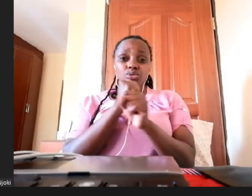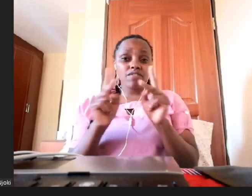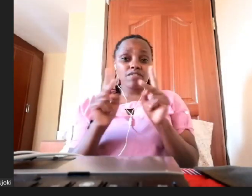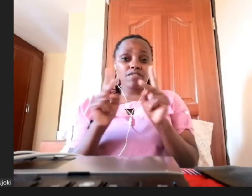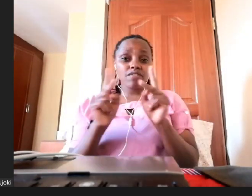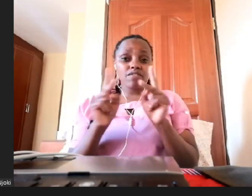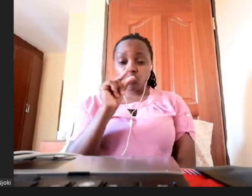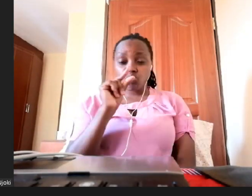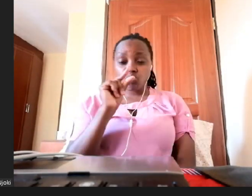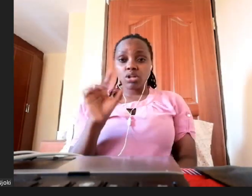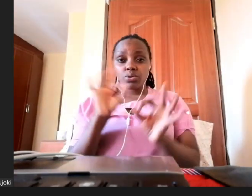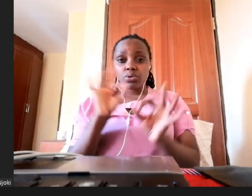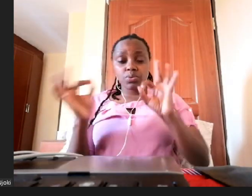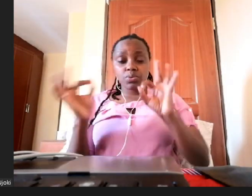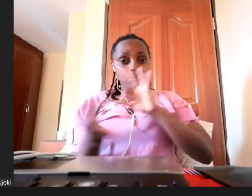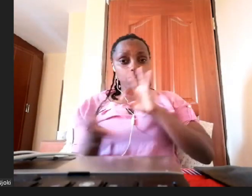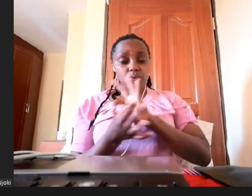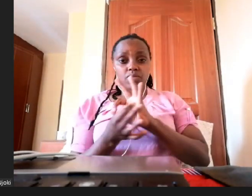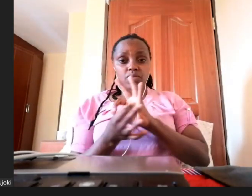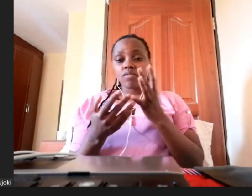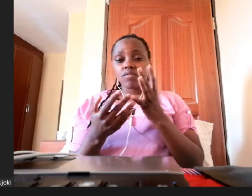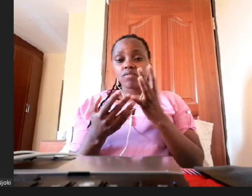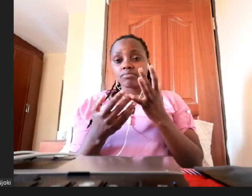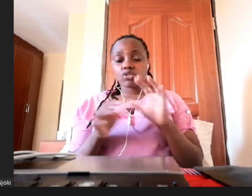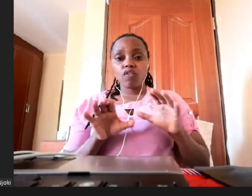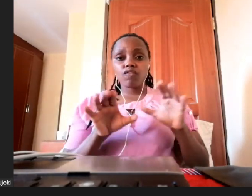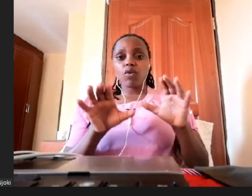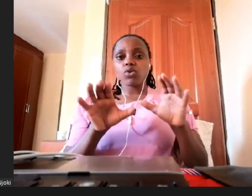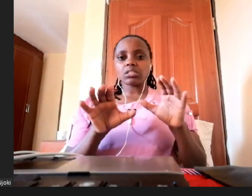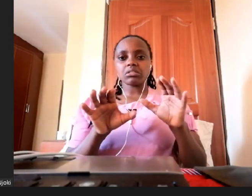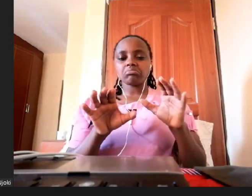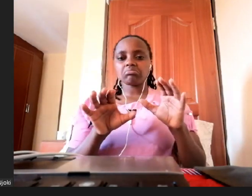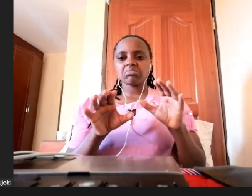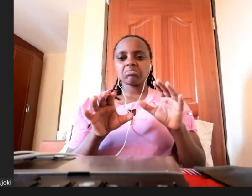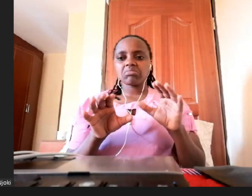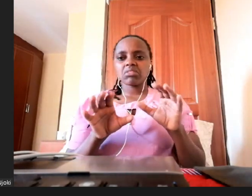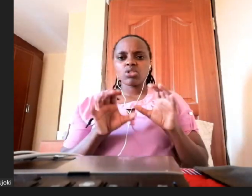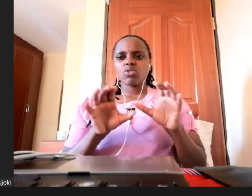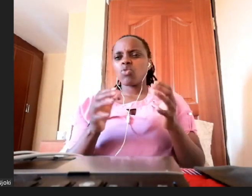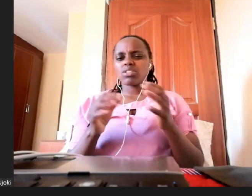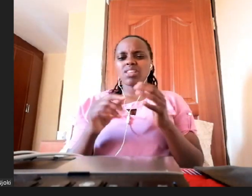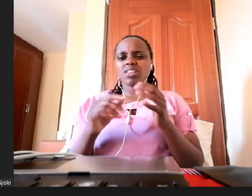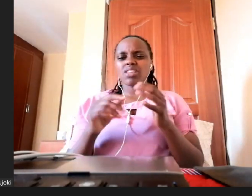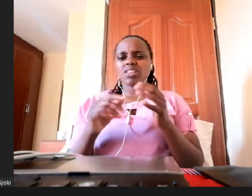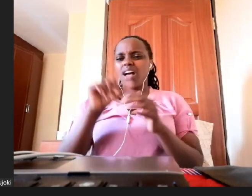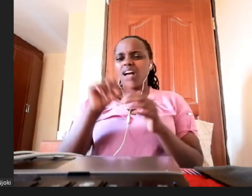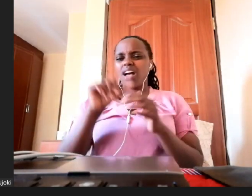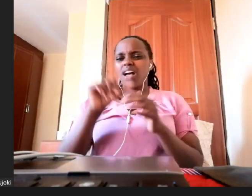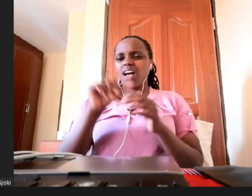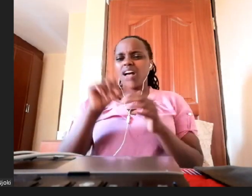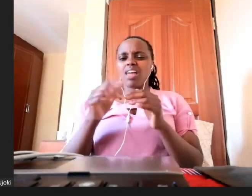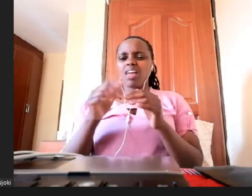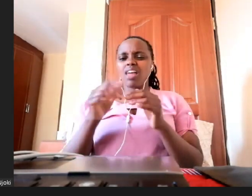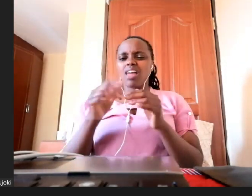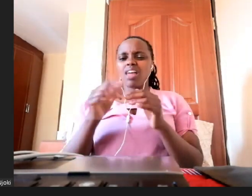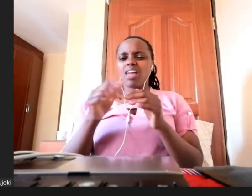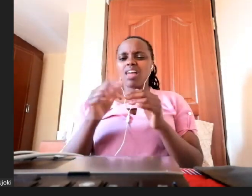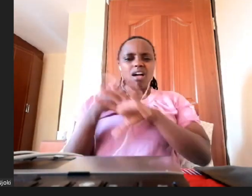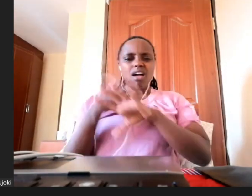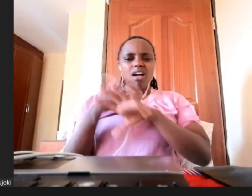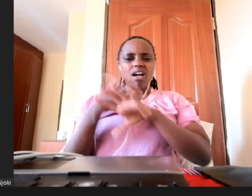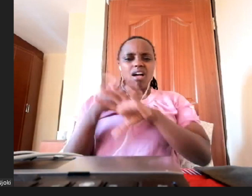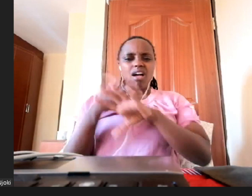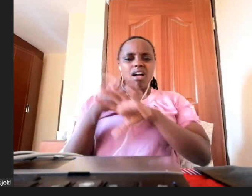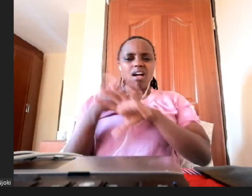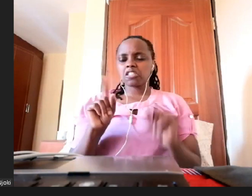translation and not to impose adult vocabulary. I mean, this is a challenge